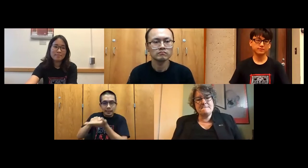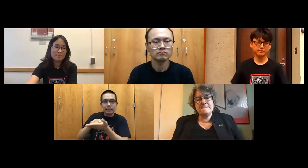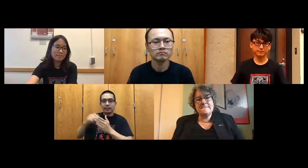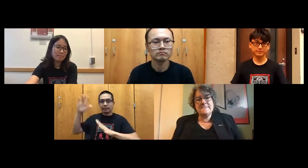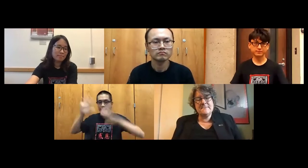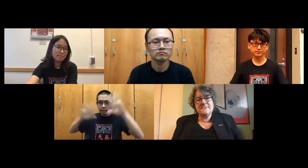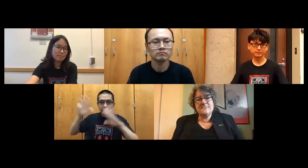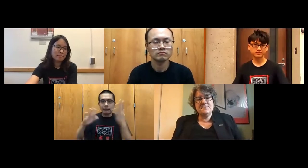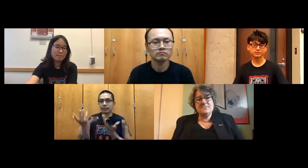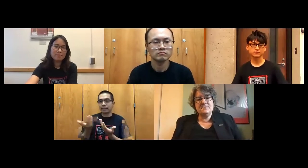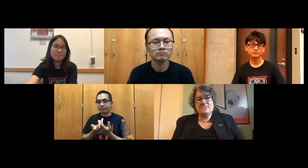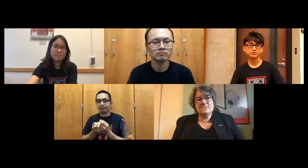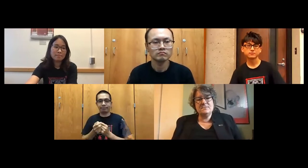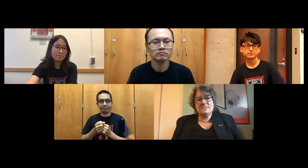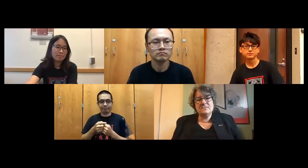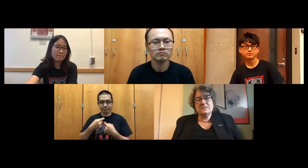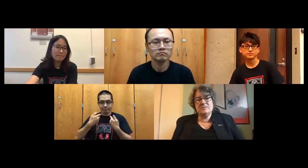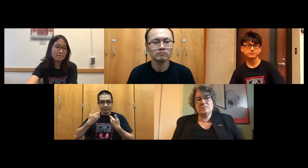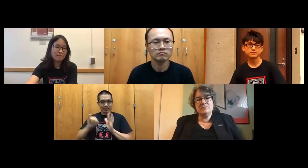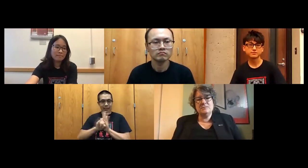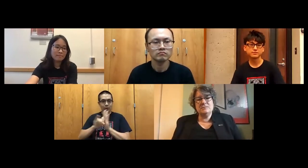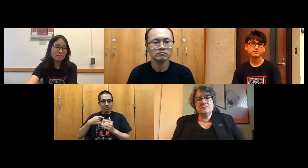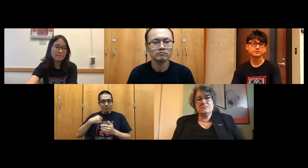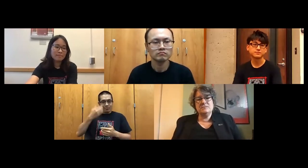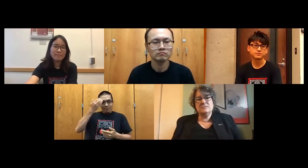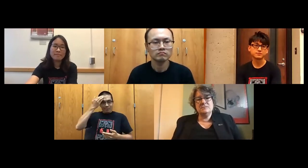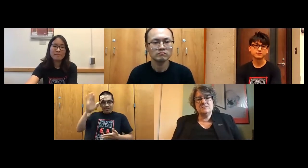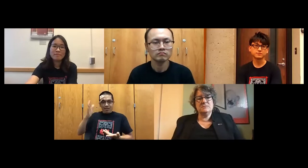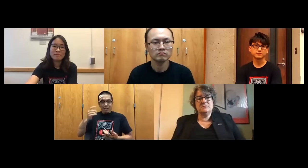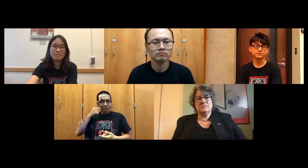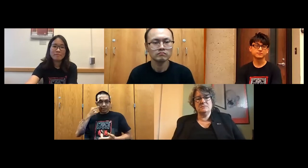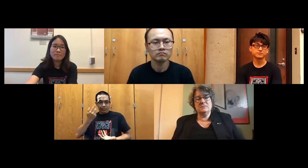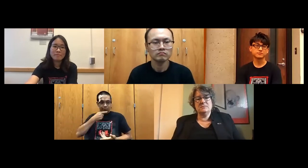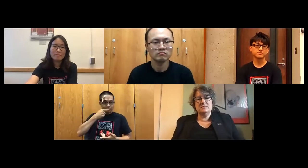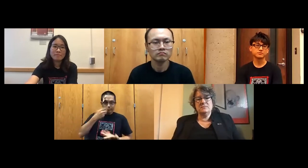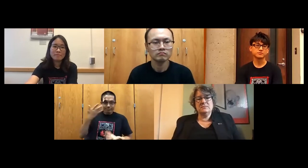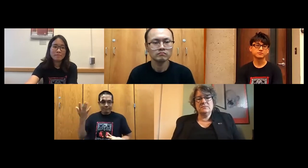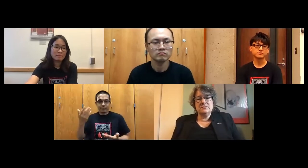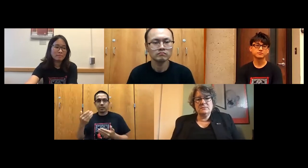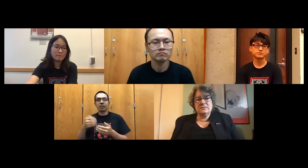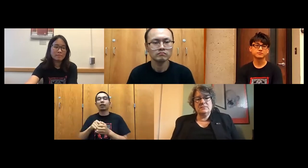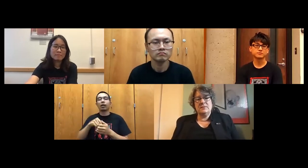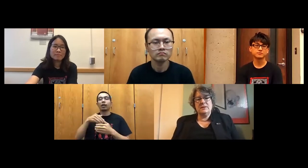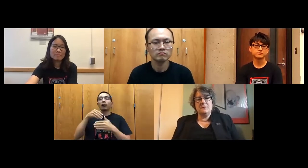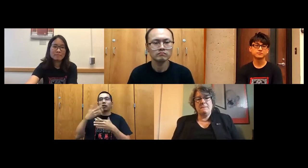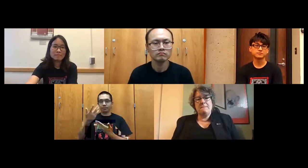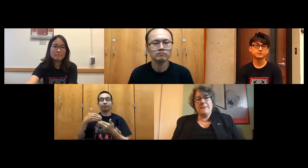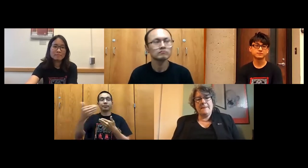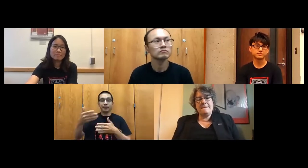Communication was very difficult. We gestured. We did writing back and forth. But again, I didn't necessarily have